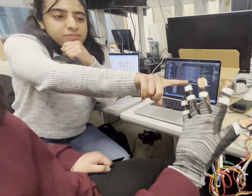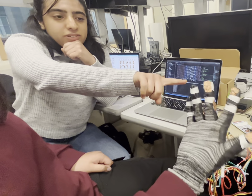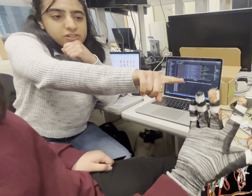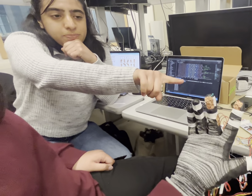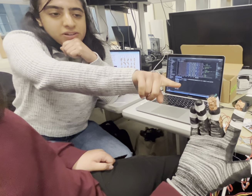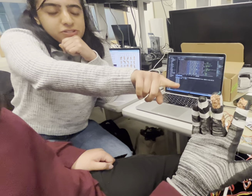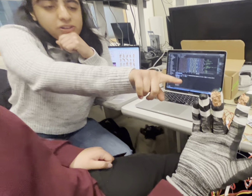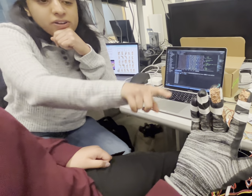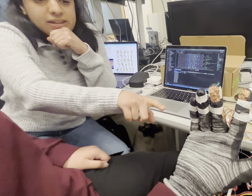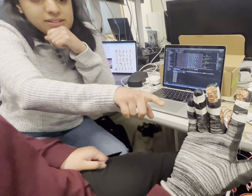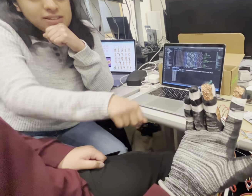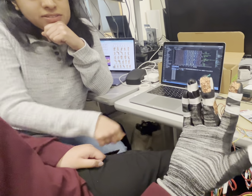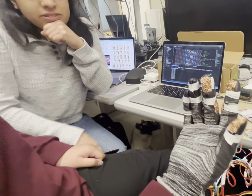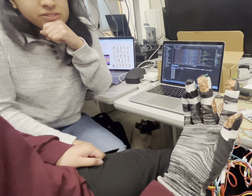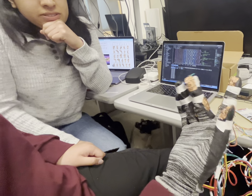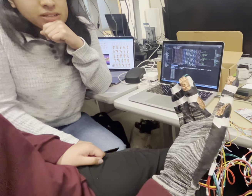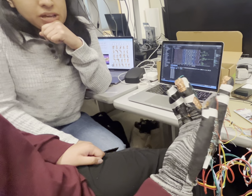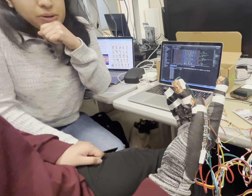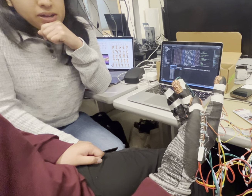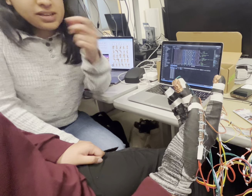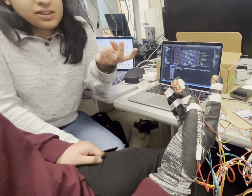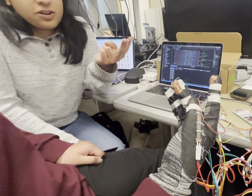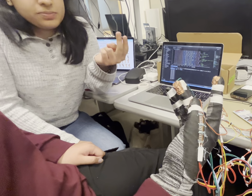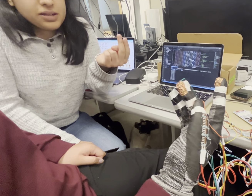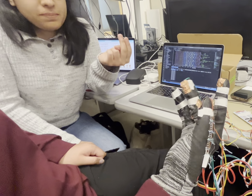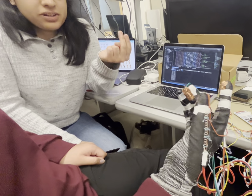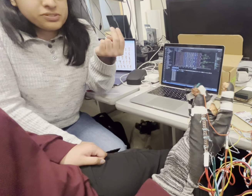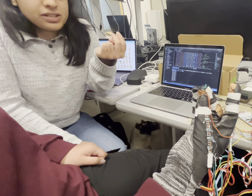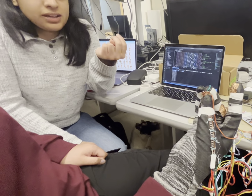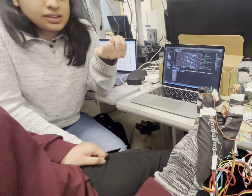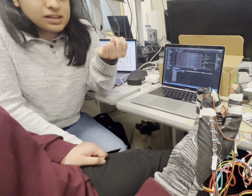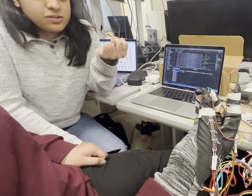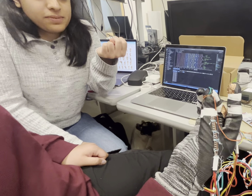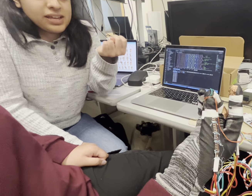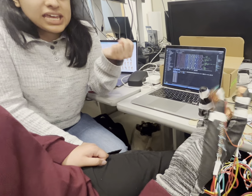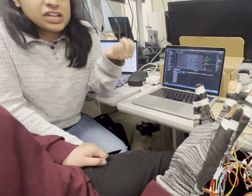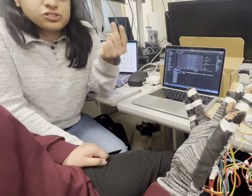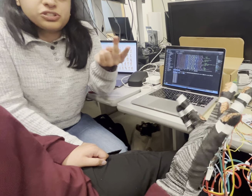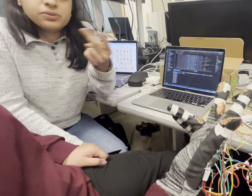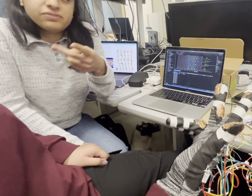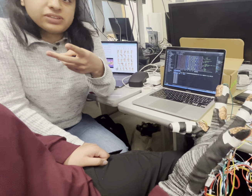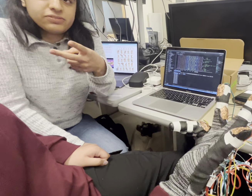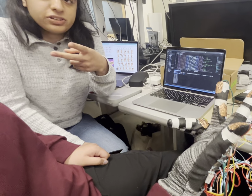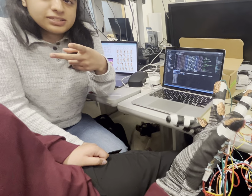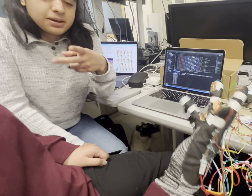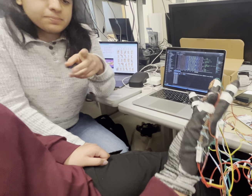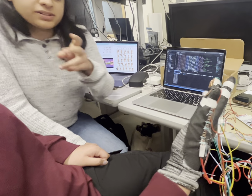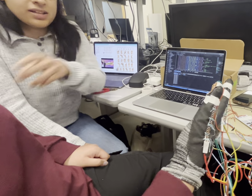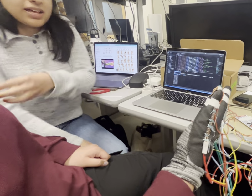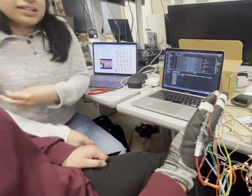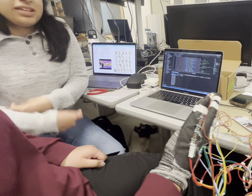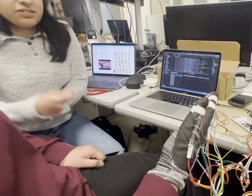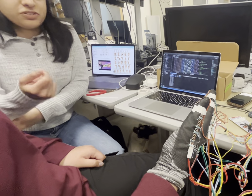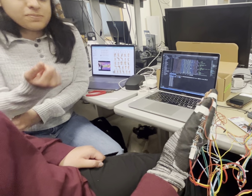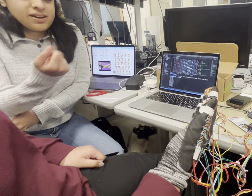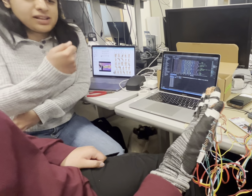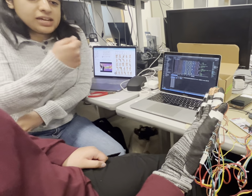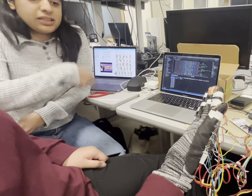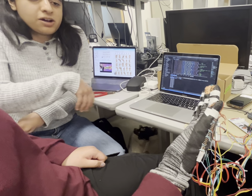a bunch of contact sensors, and some letters like H, U, and V, for example, they differ by like how much